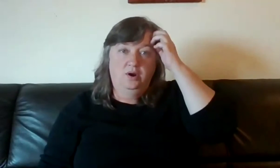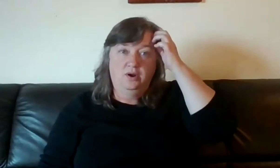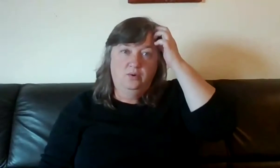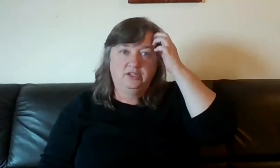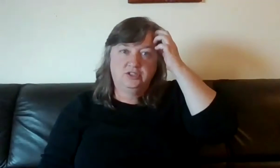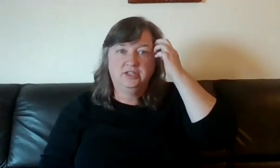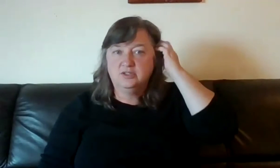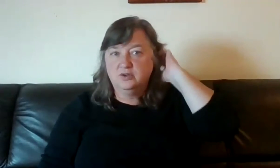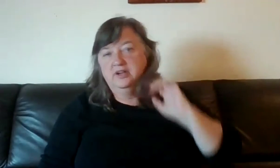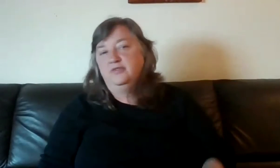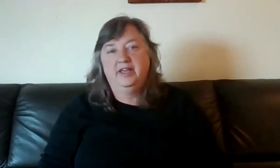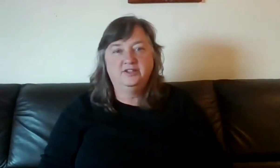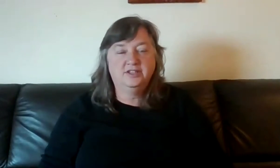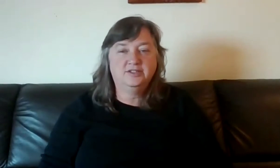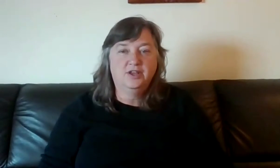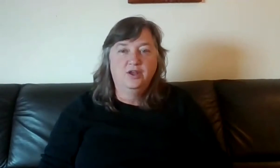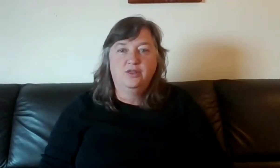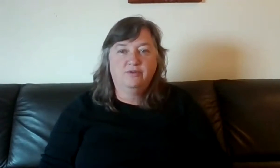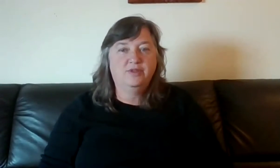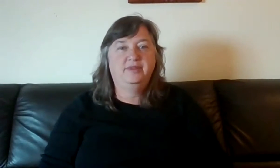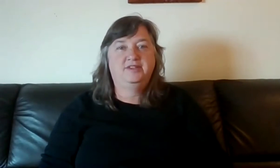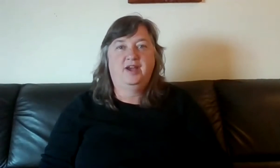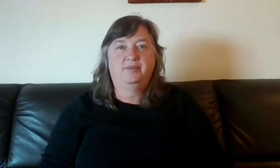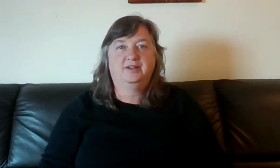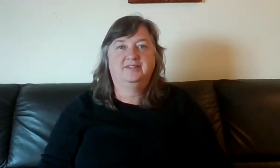or questions or clarifications, throw them in the chat box.